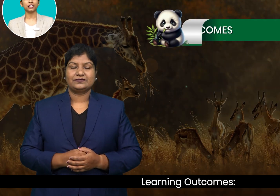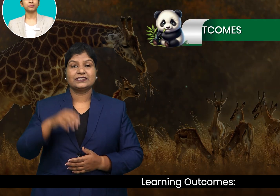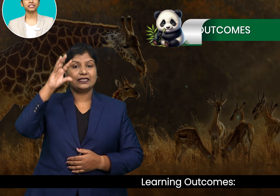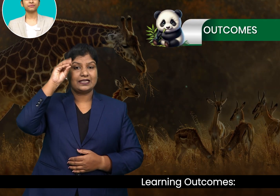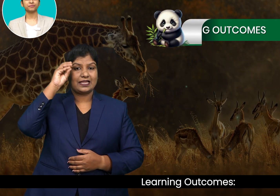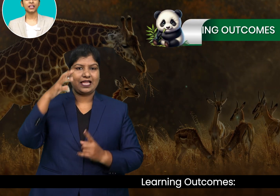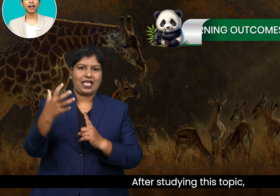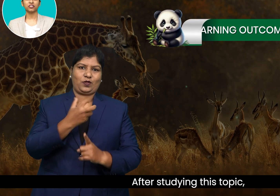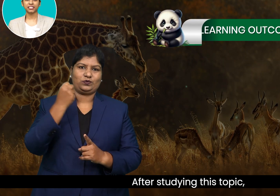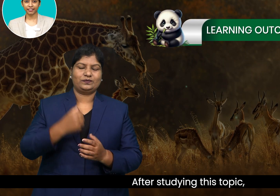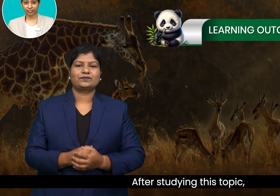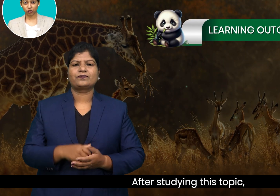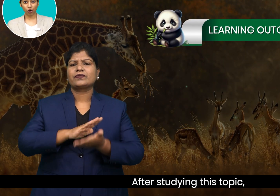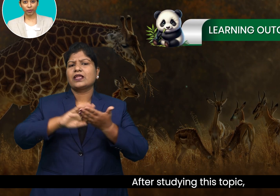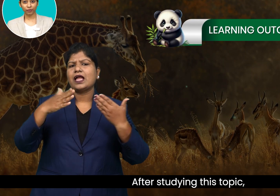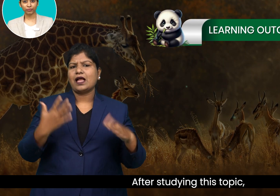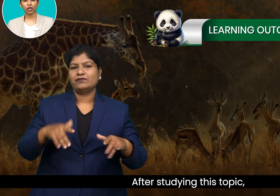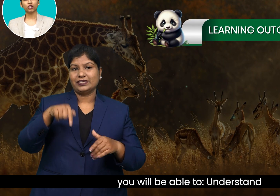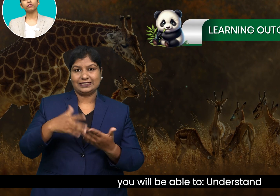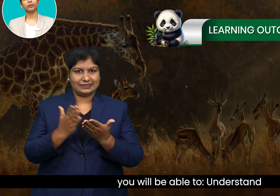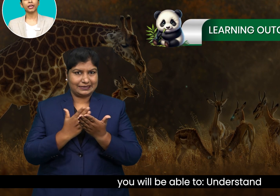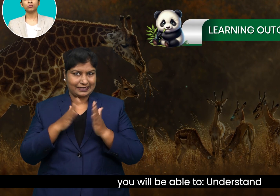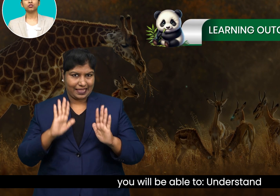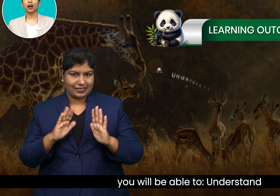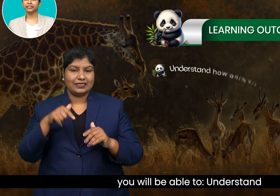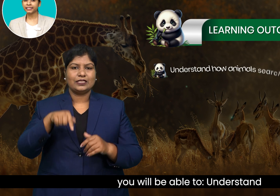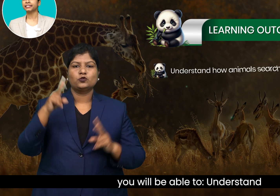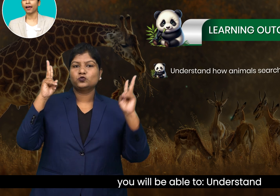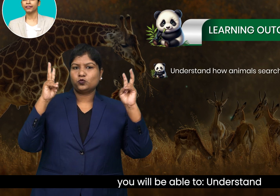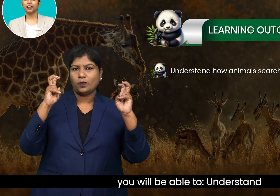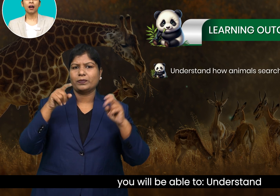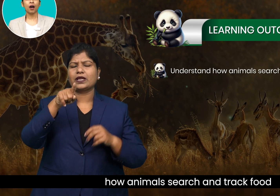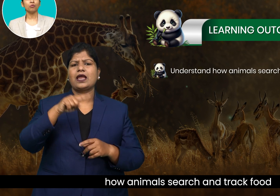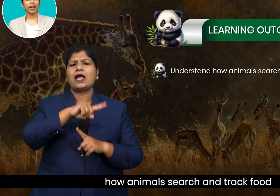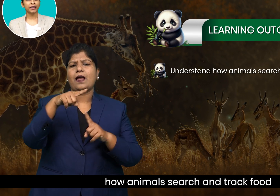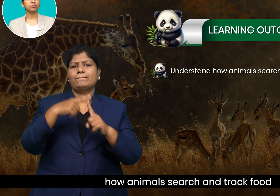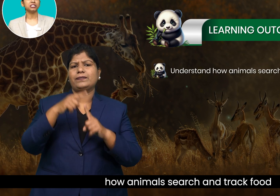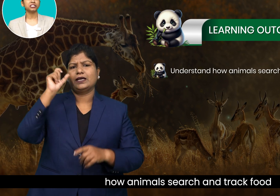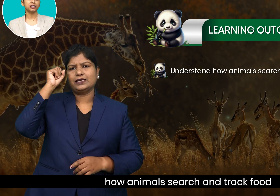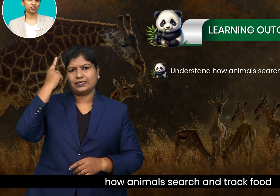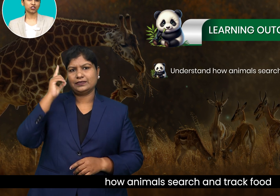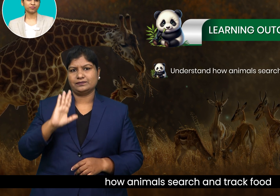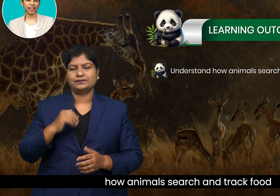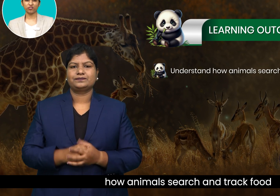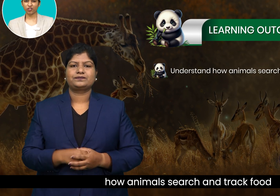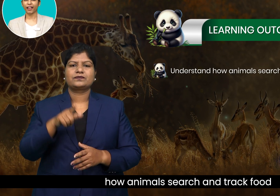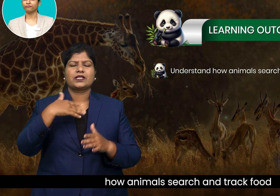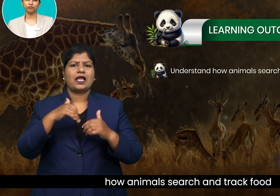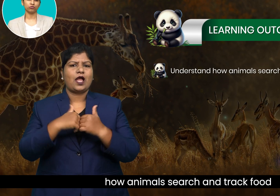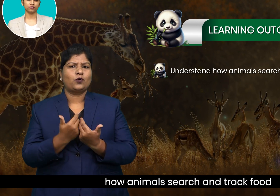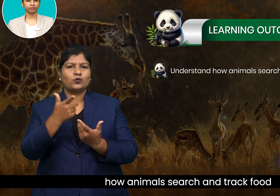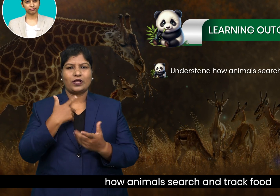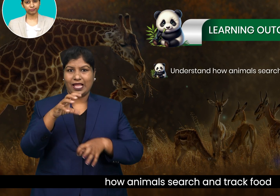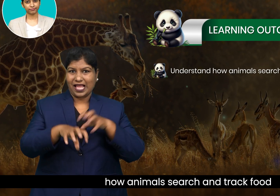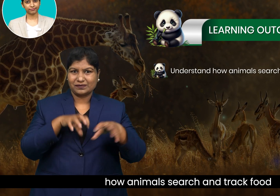Learning outcomes. After studying this topic, you will be able to understand how animals search and track